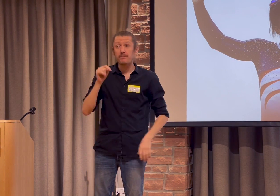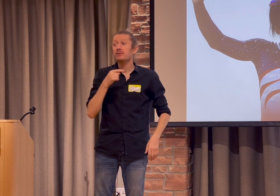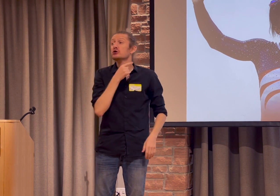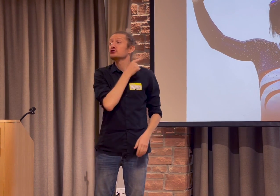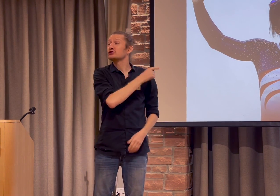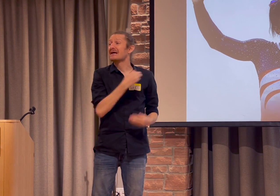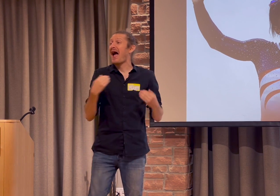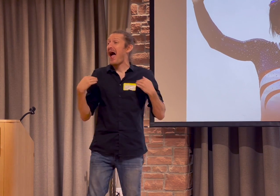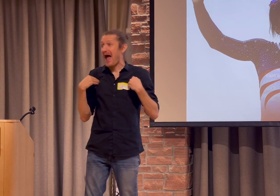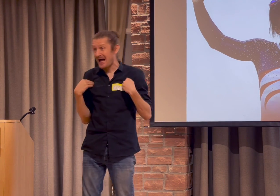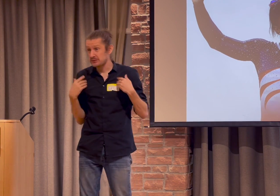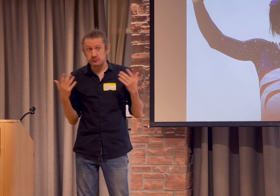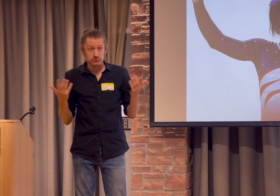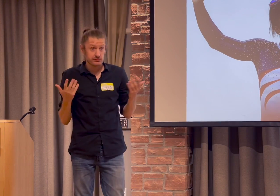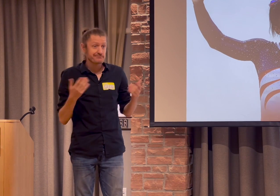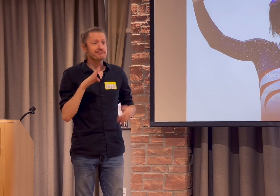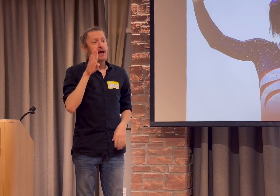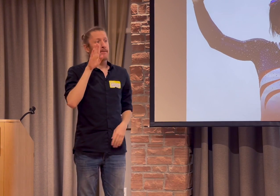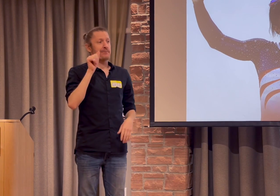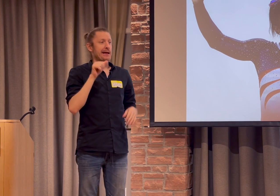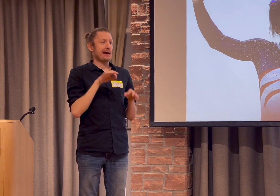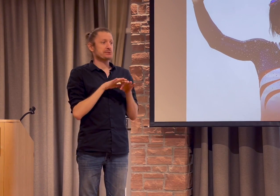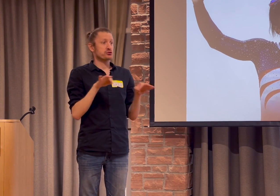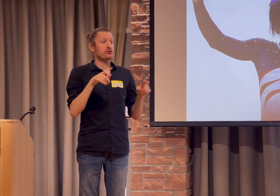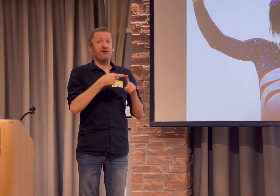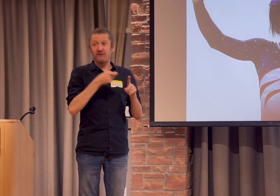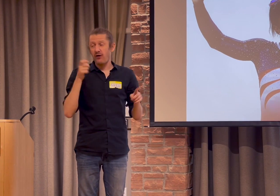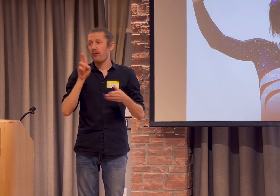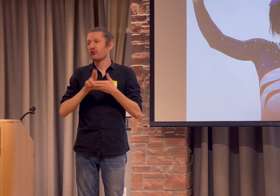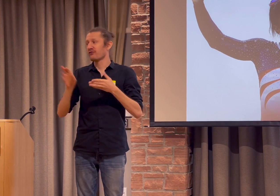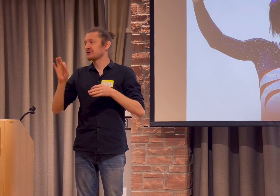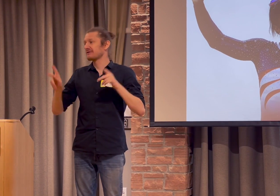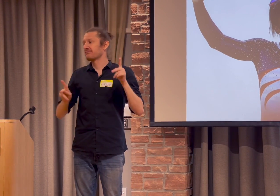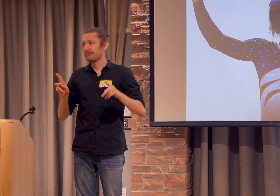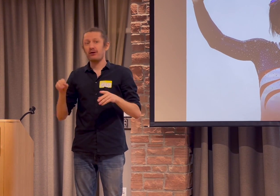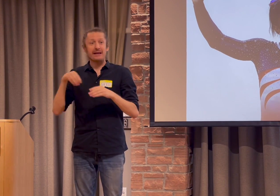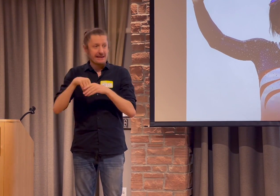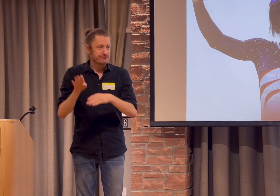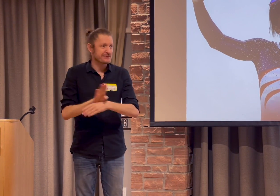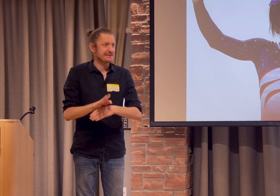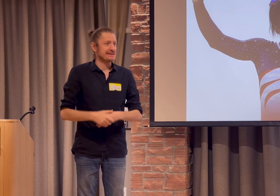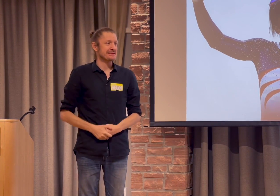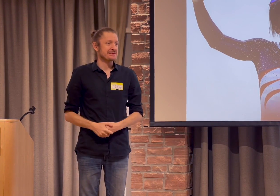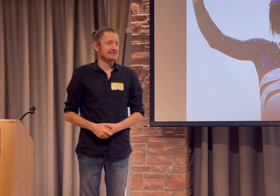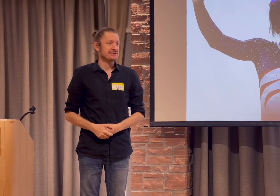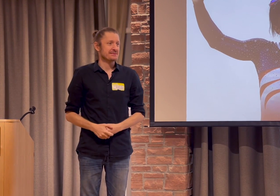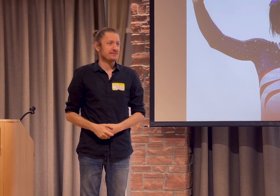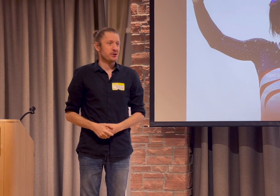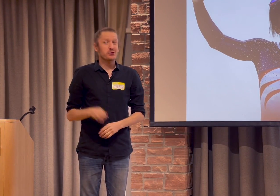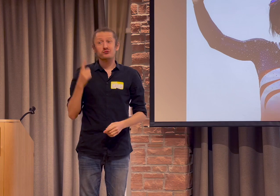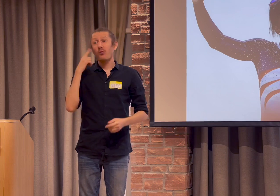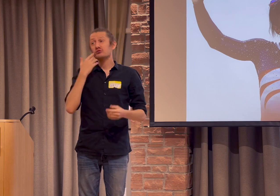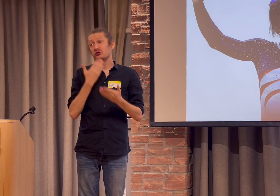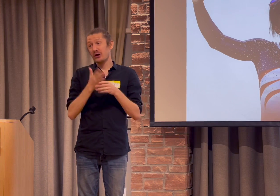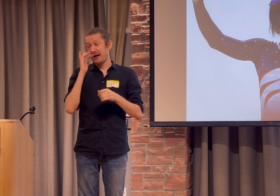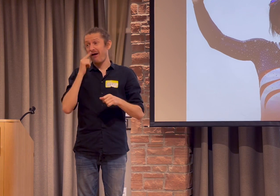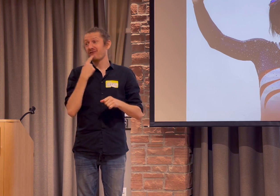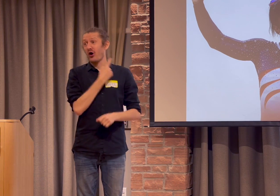And I was very excited that she worked hard to get her Olympics, obviously her medals as well, and she has a bachelor's from University of the People. She